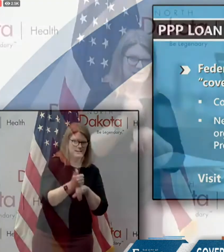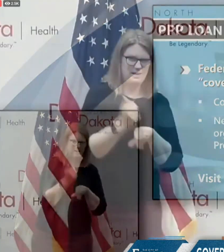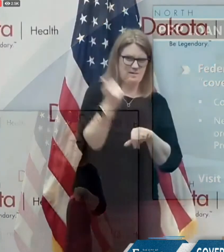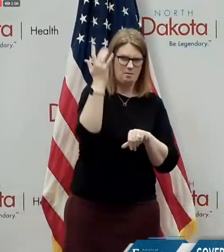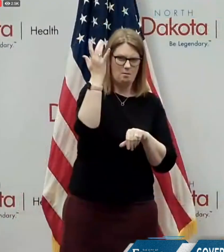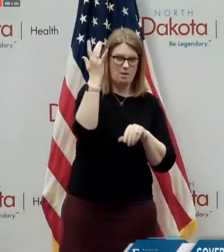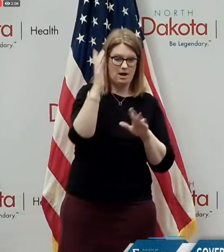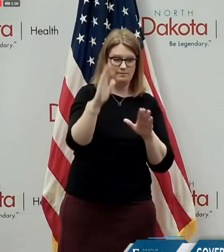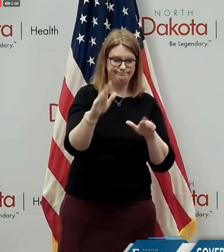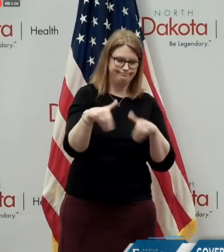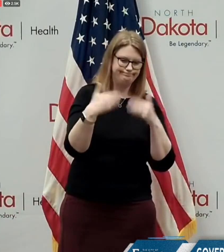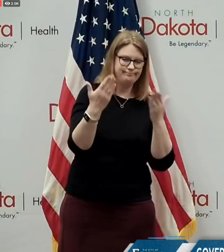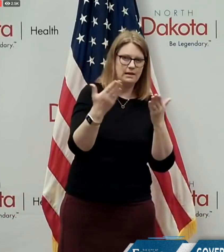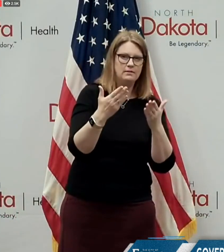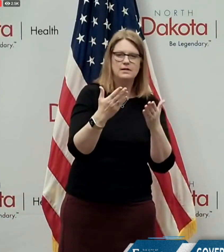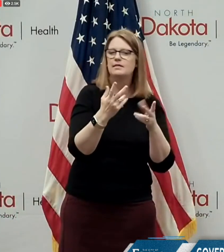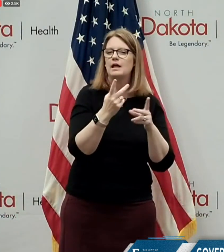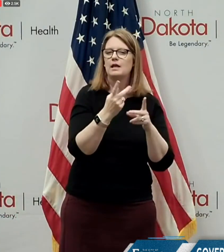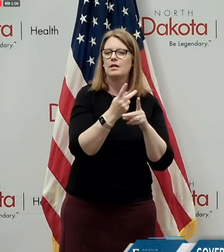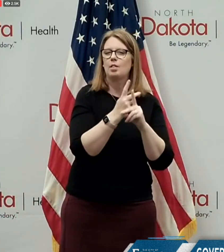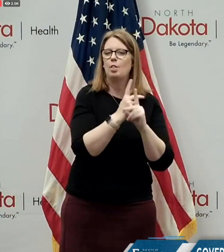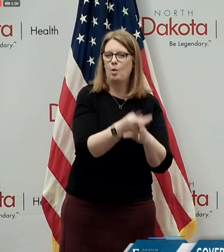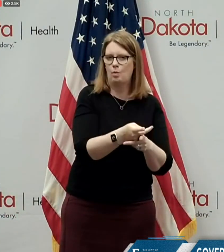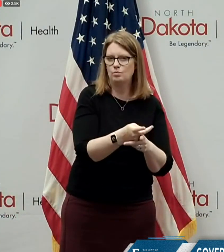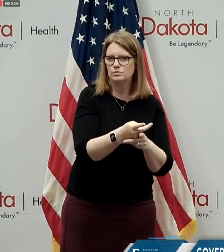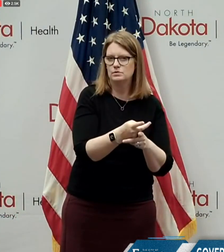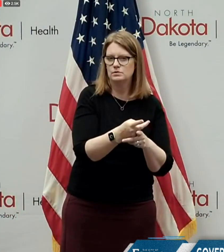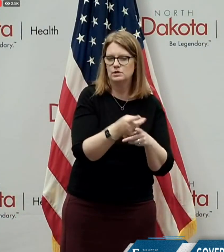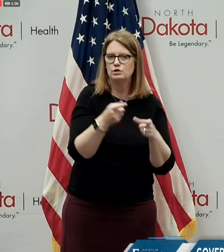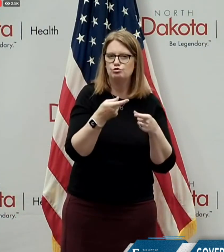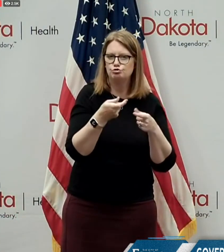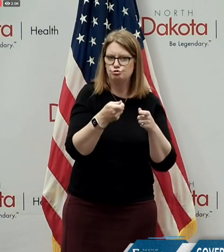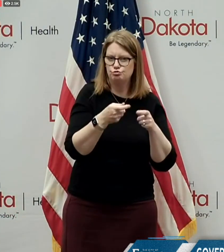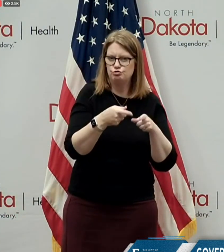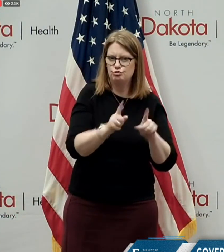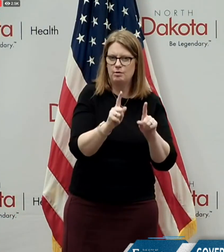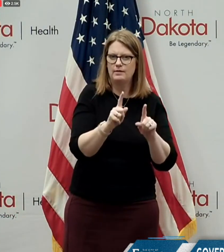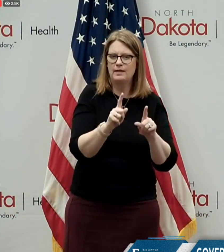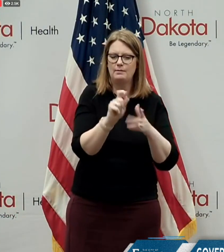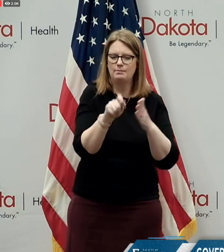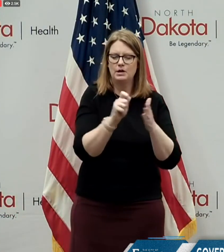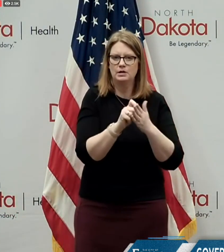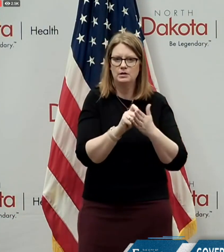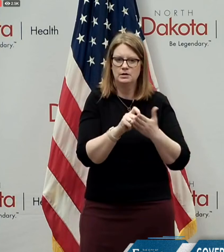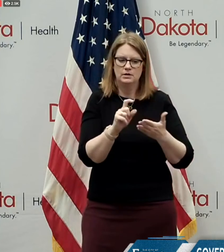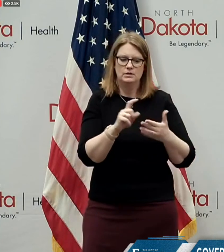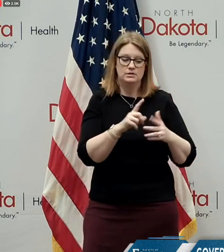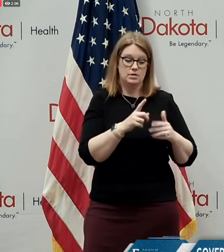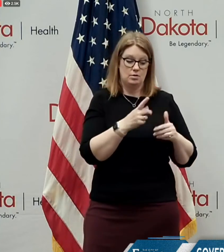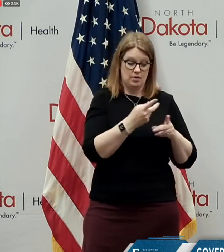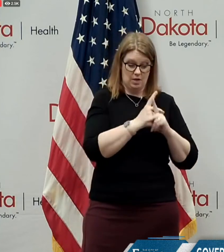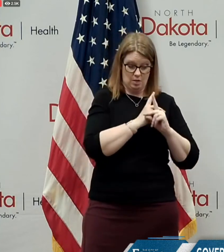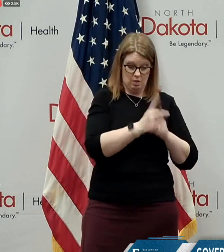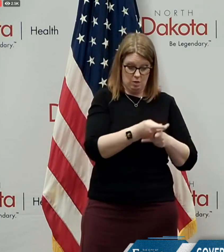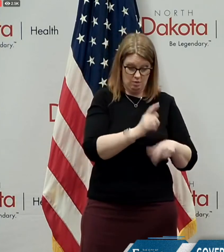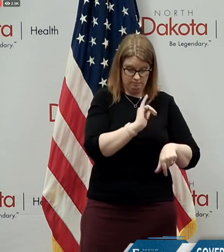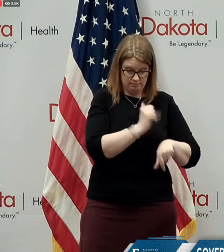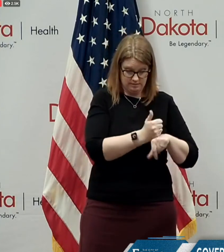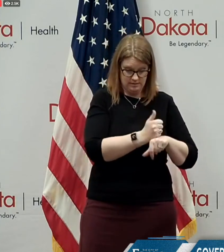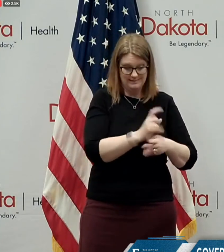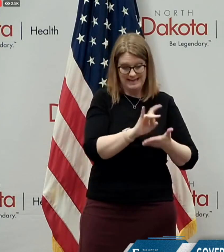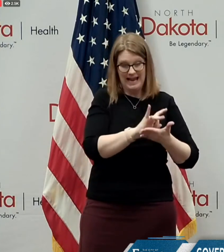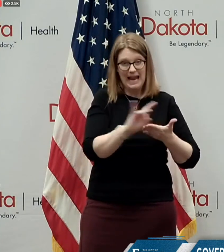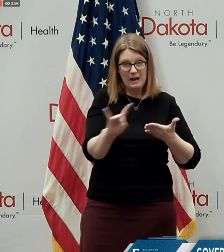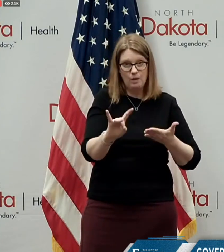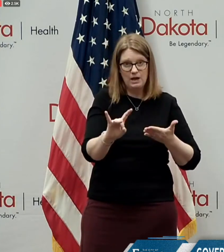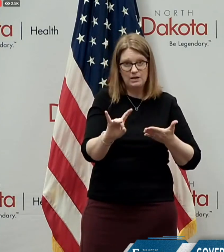delivered loan proceeds spent during the covered period, which was 8 weeks following the loan origination, for salary and benefit